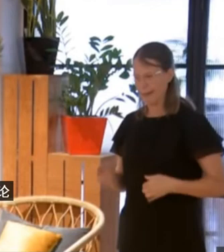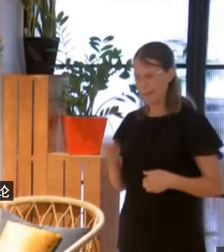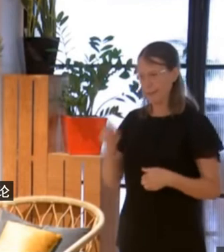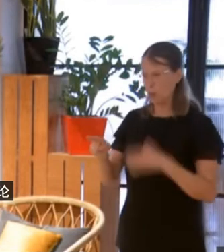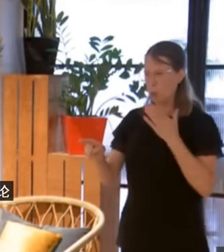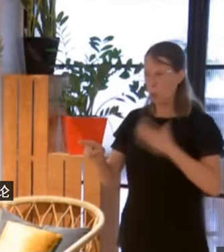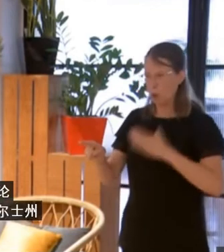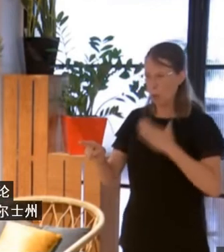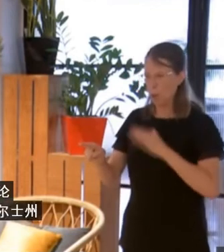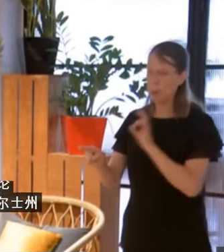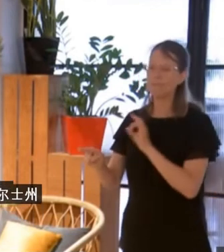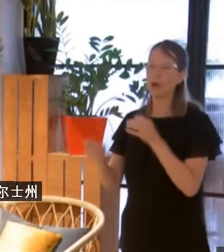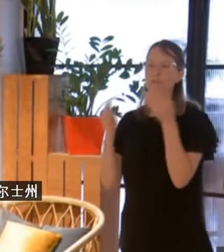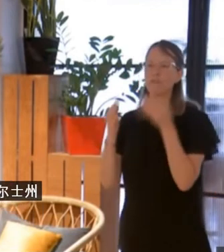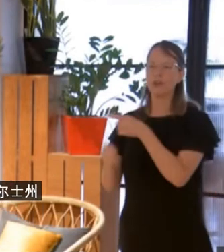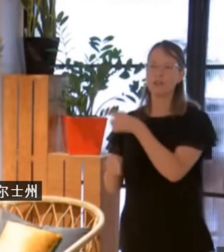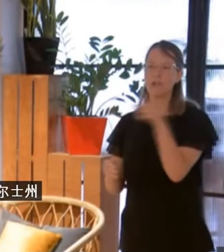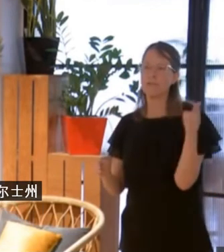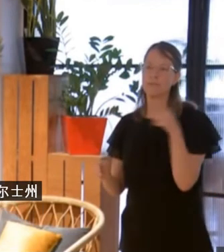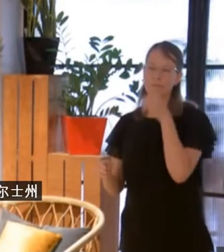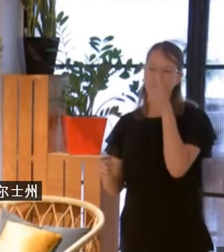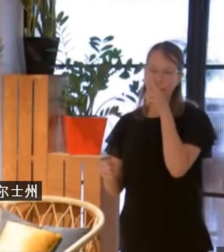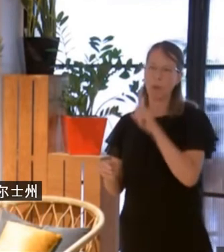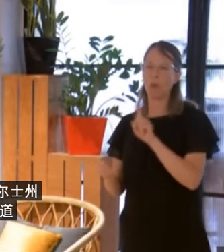Now, whether that's through Service New South Wales and building